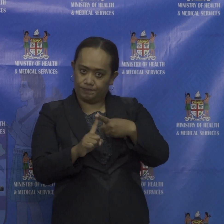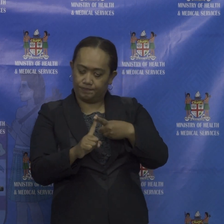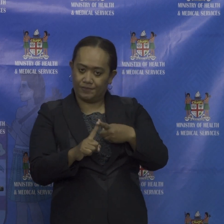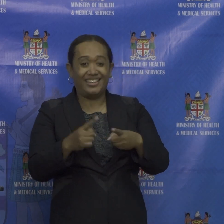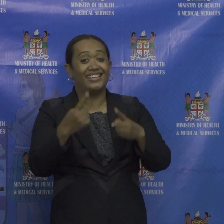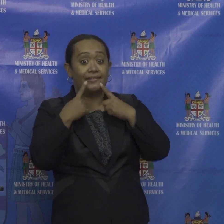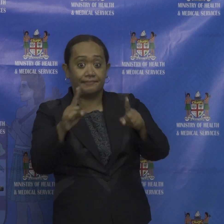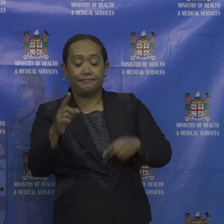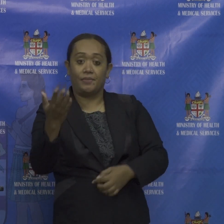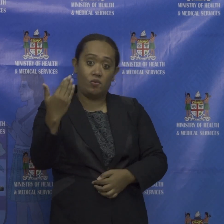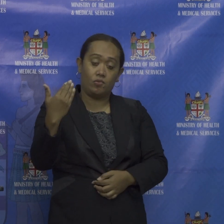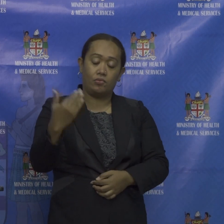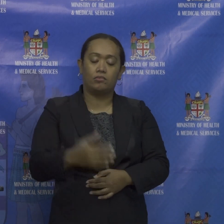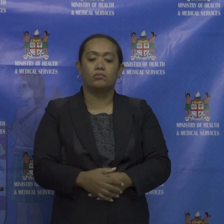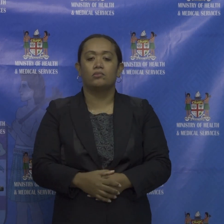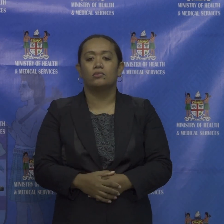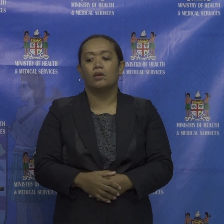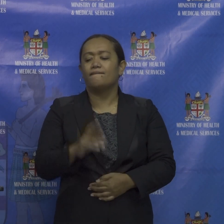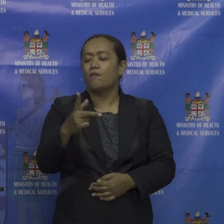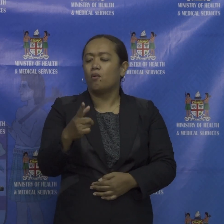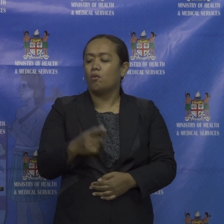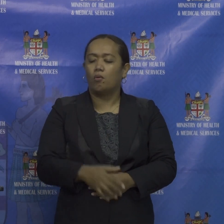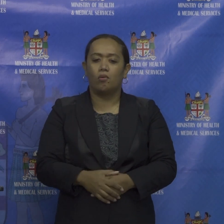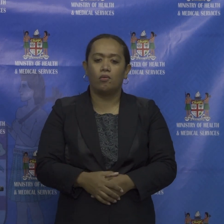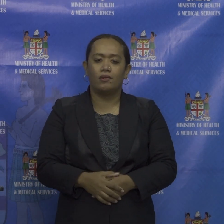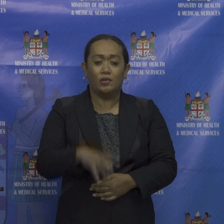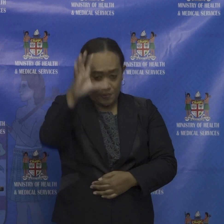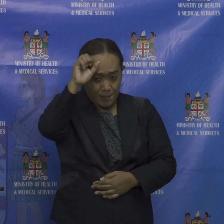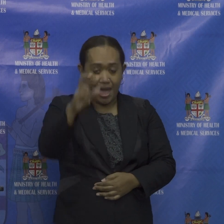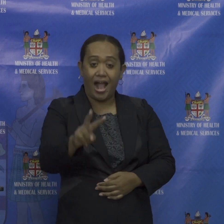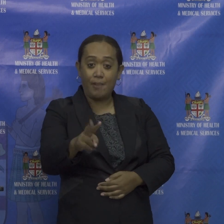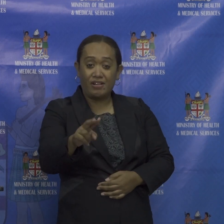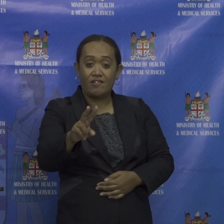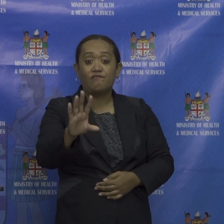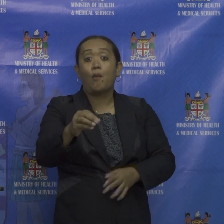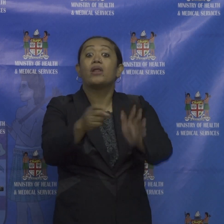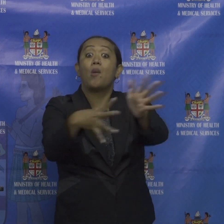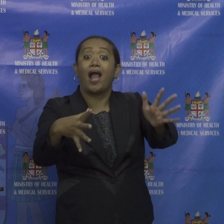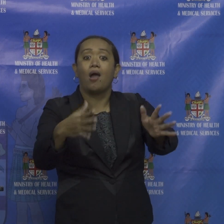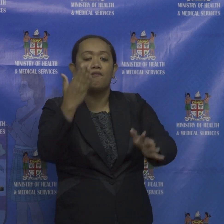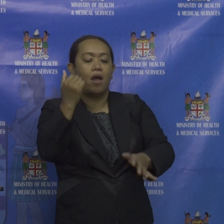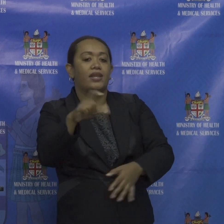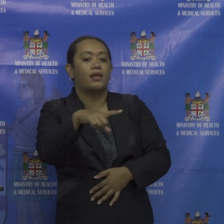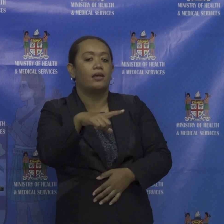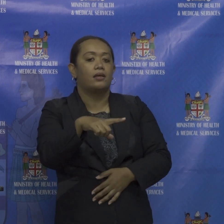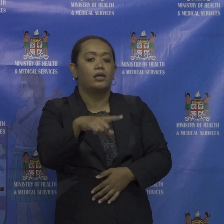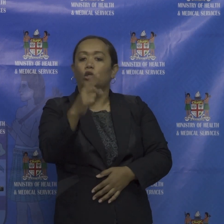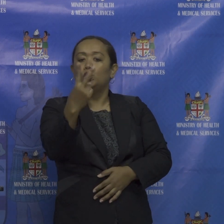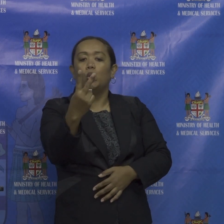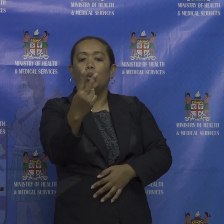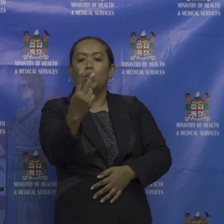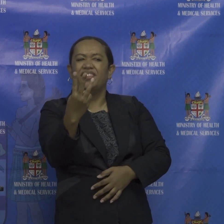I've mentioned before, like for the couple from Rewanga, we just found out the test results around 2-3